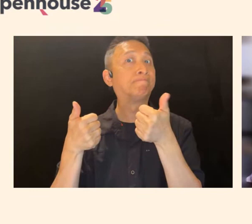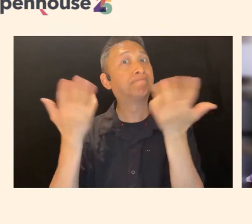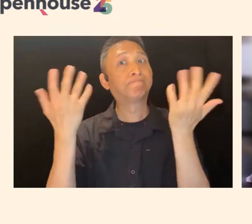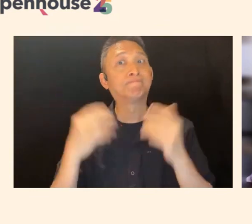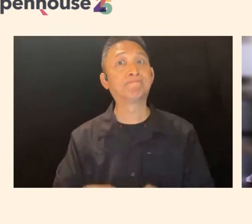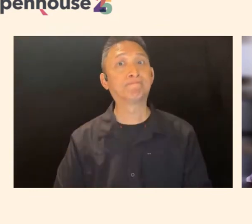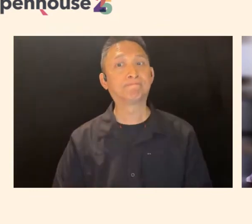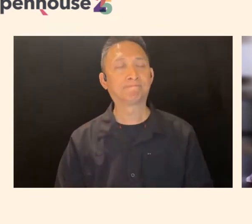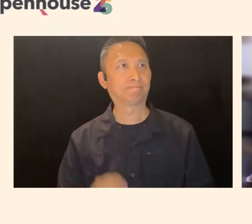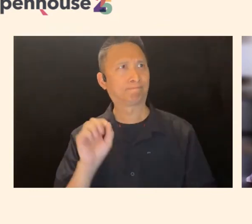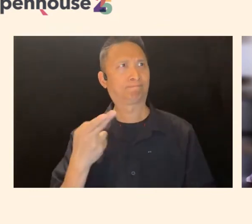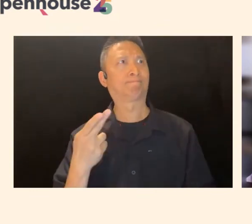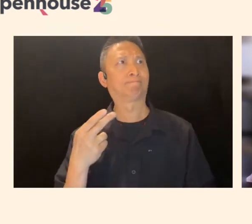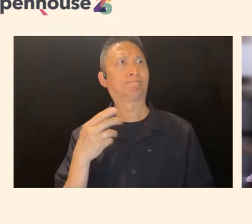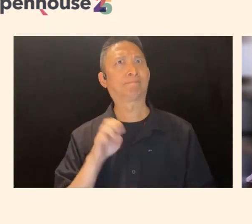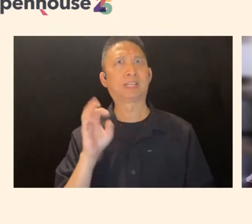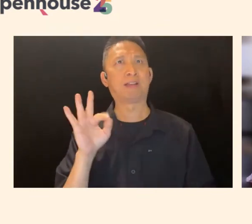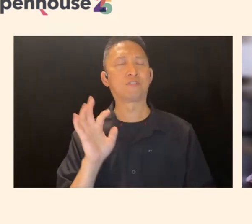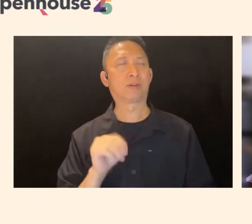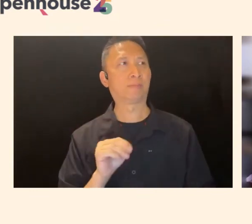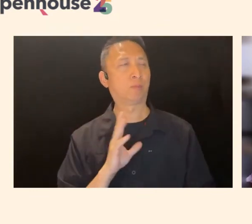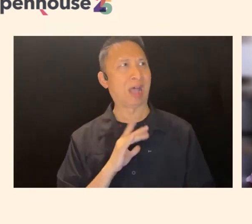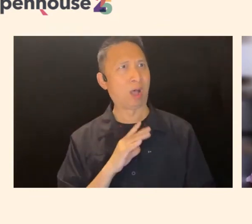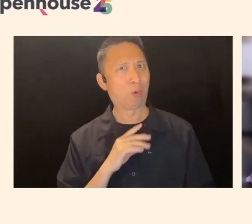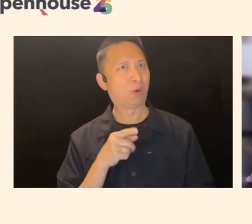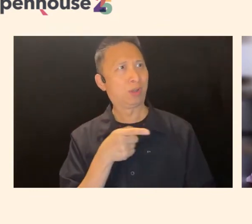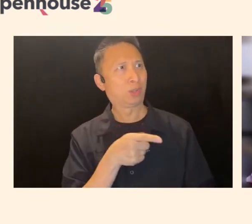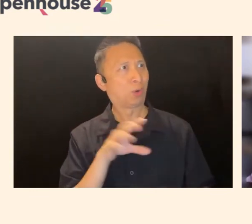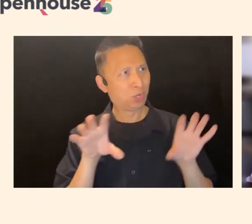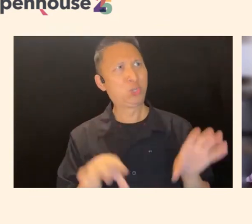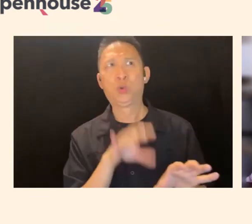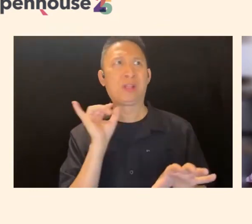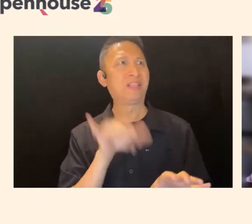Wow. Y'all are really doing the work.